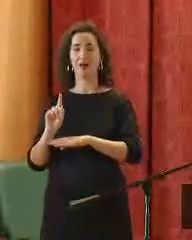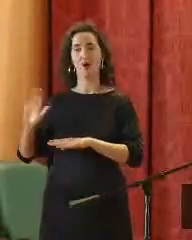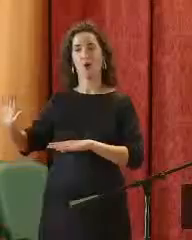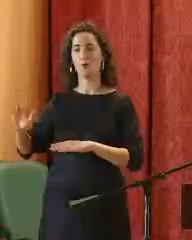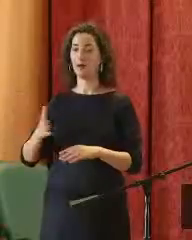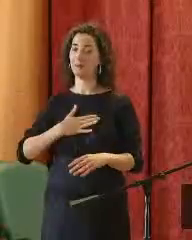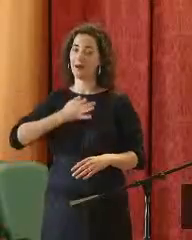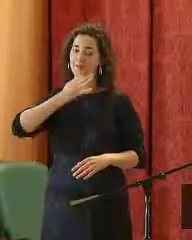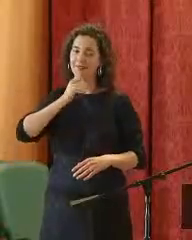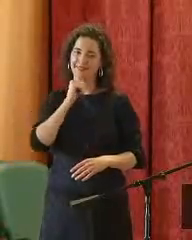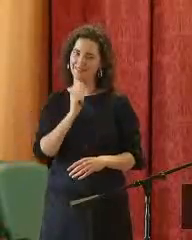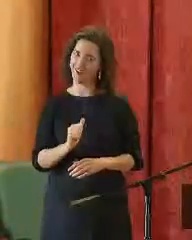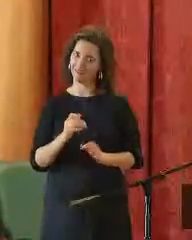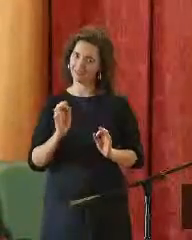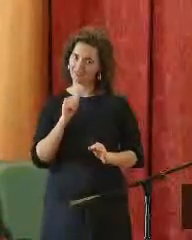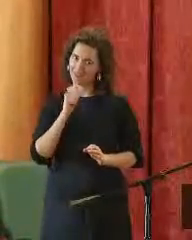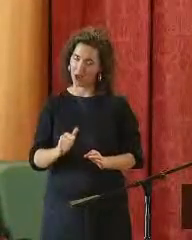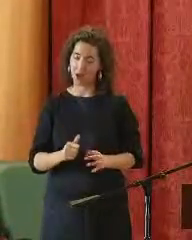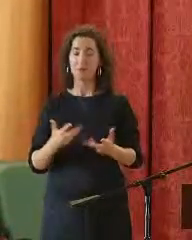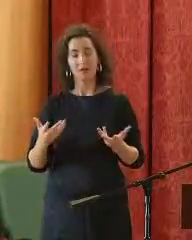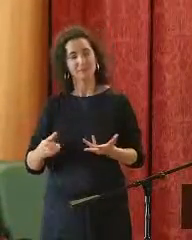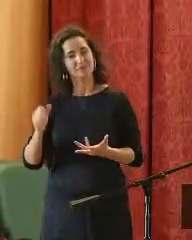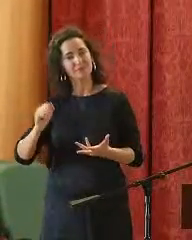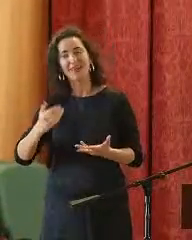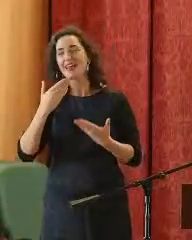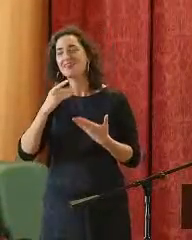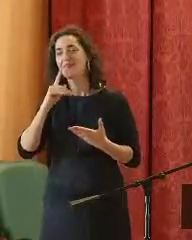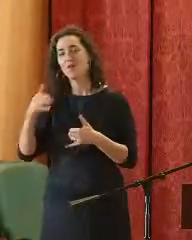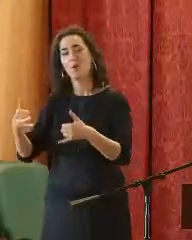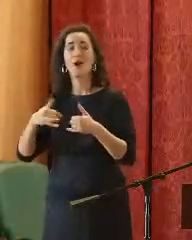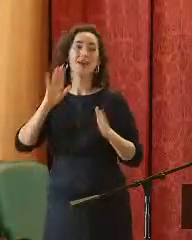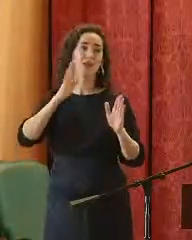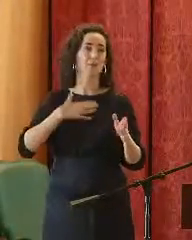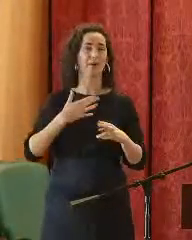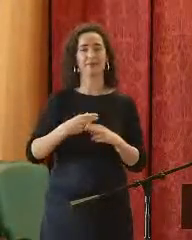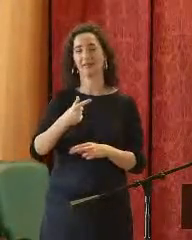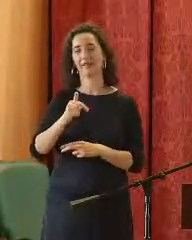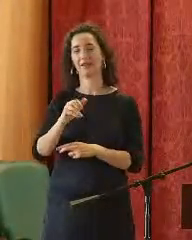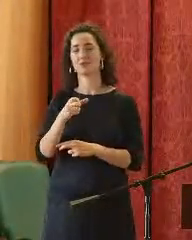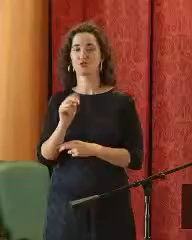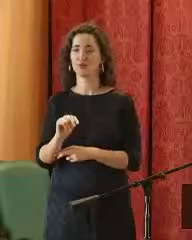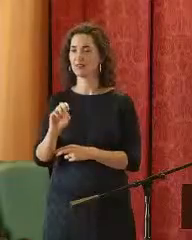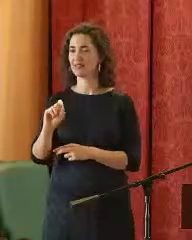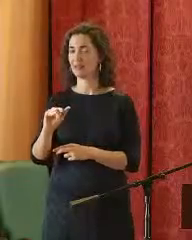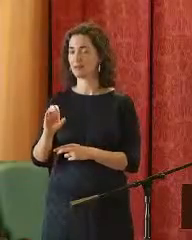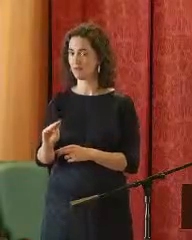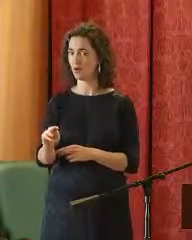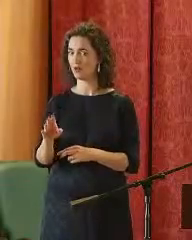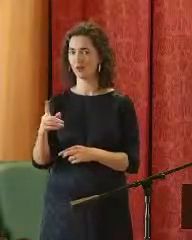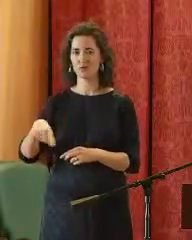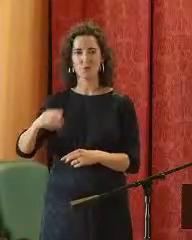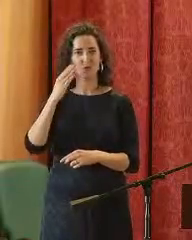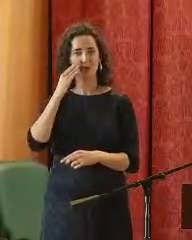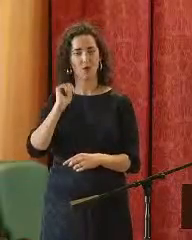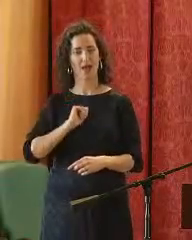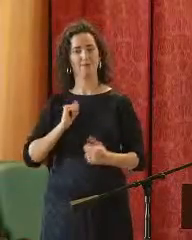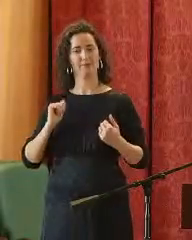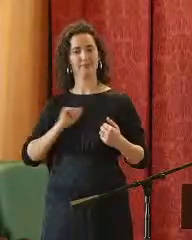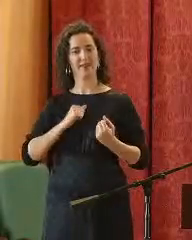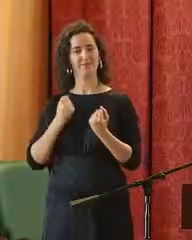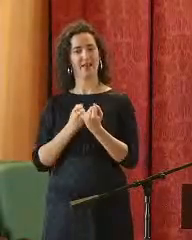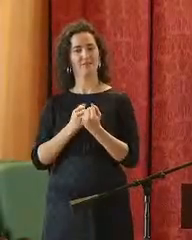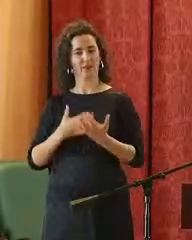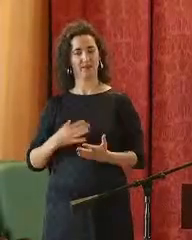mine. Yeah, thanks for the award. Hello, my name is Garrison St. Martin, as you know. I am a self-advocate